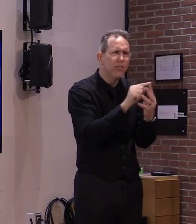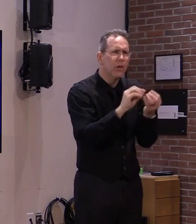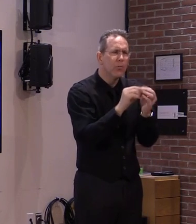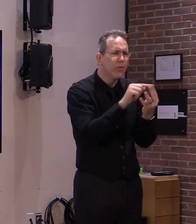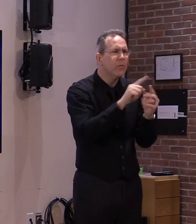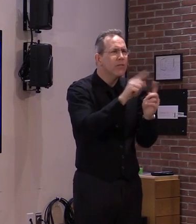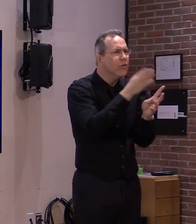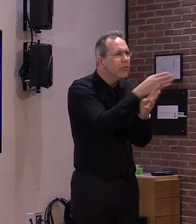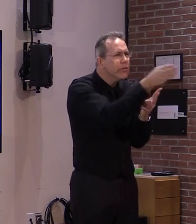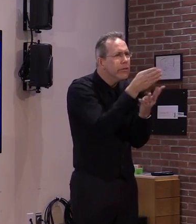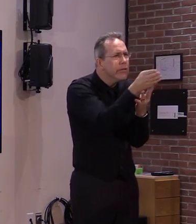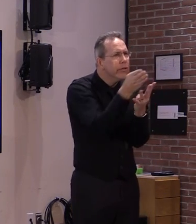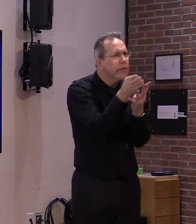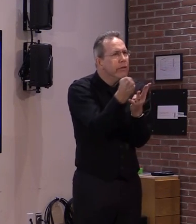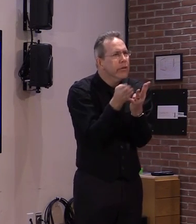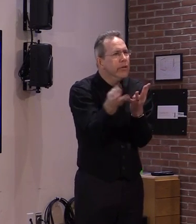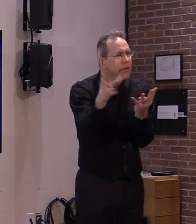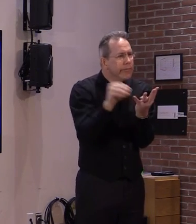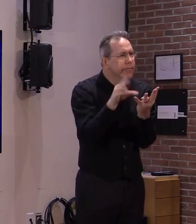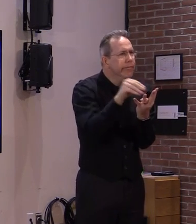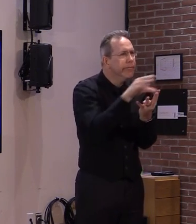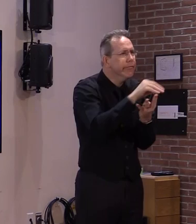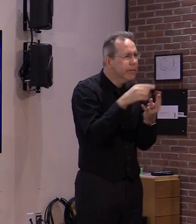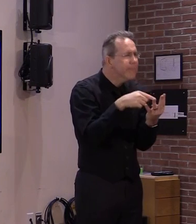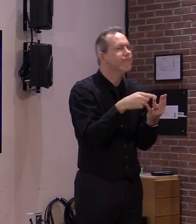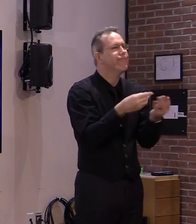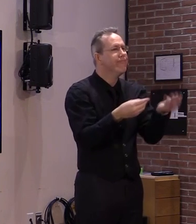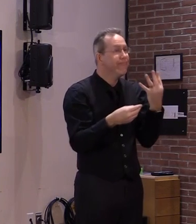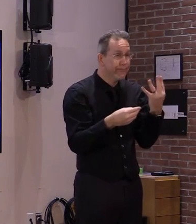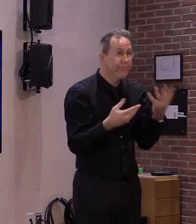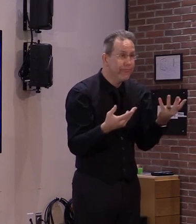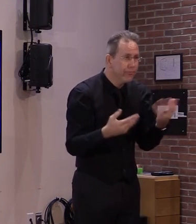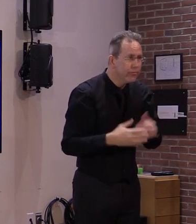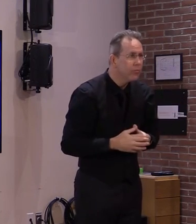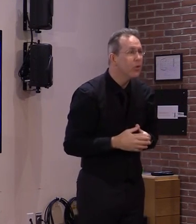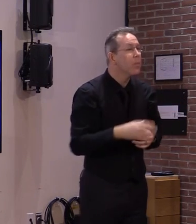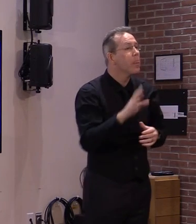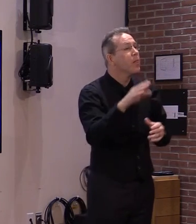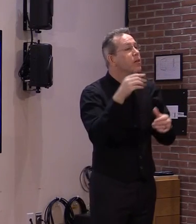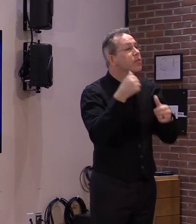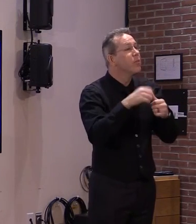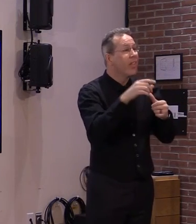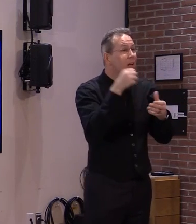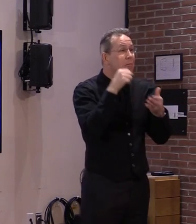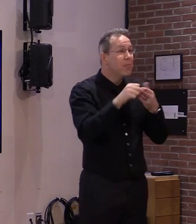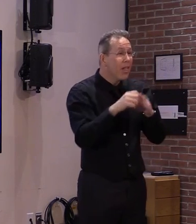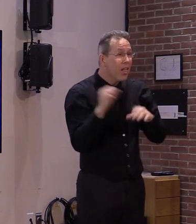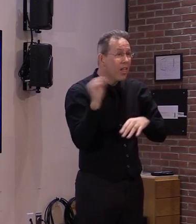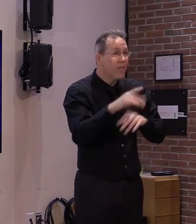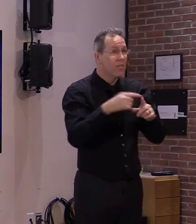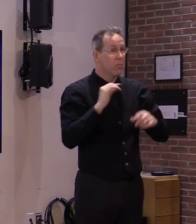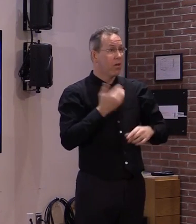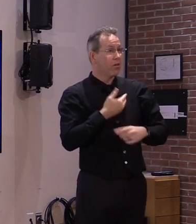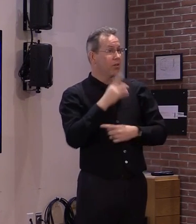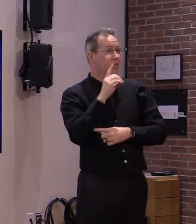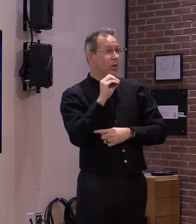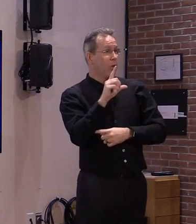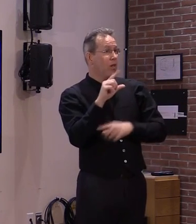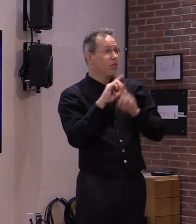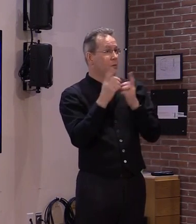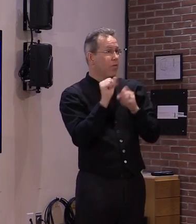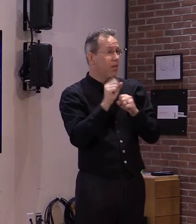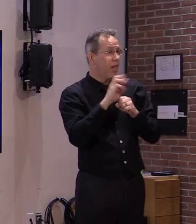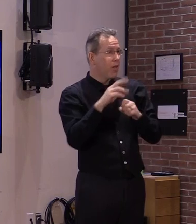will receive a letter from the Department of Labor with additional information and guidance, including an explanation of each